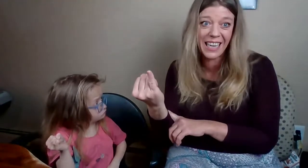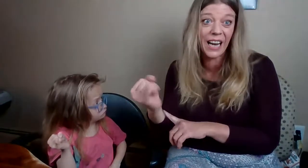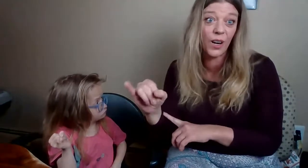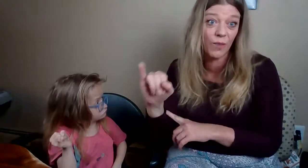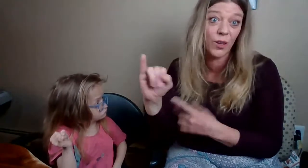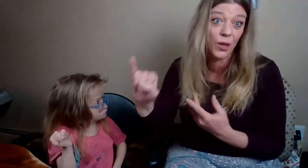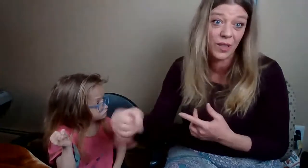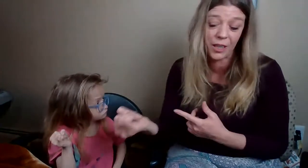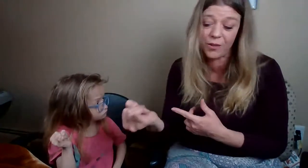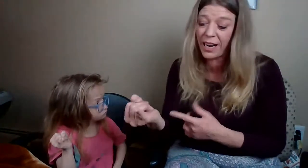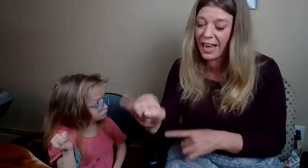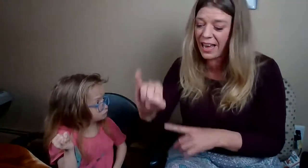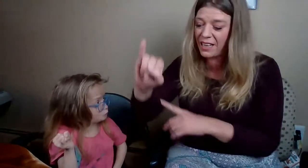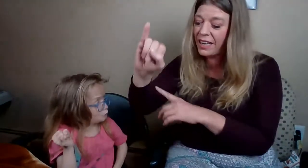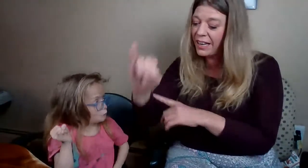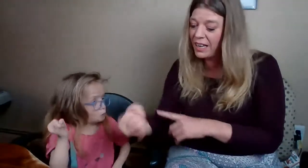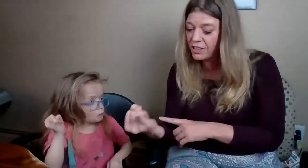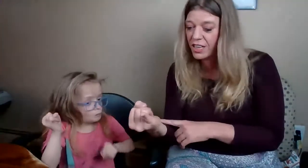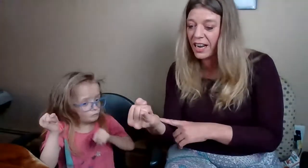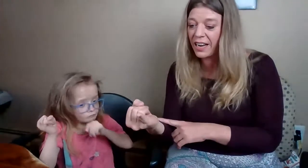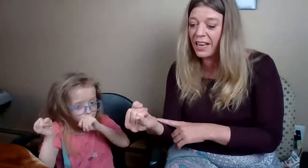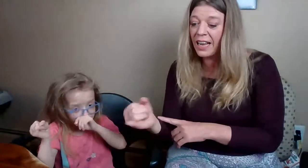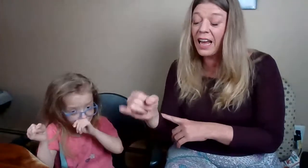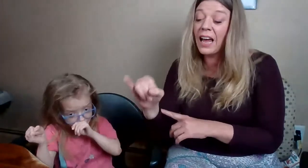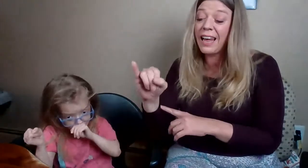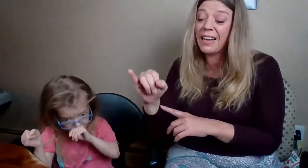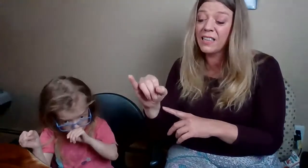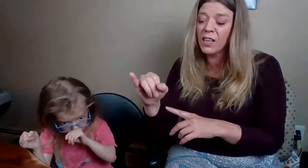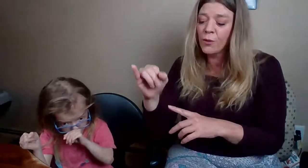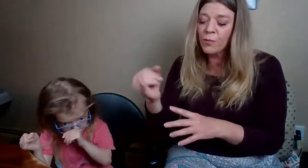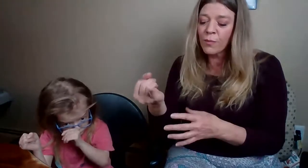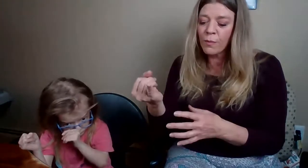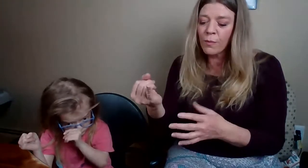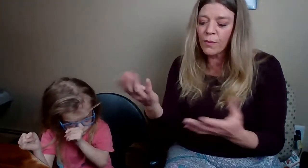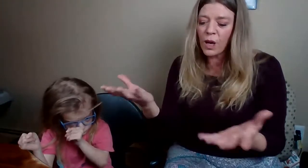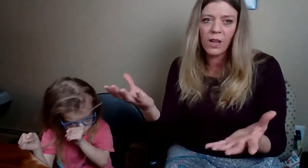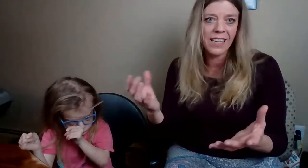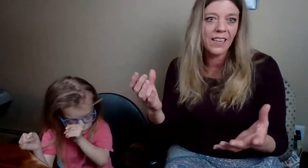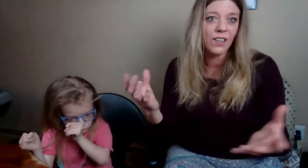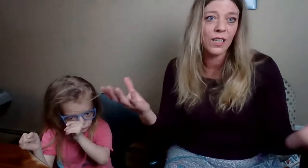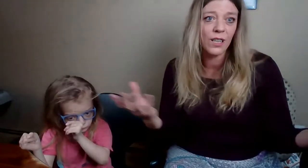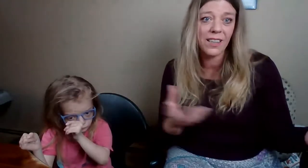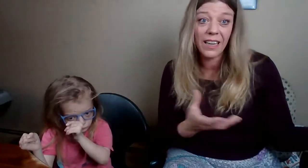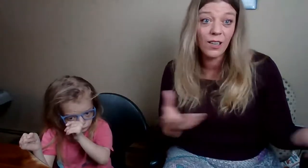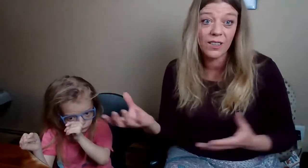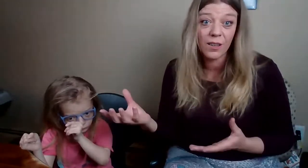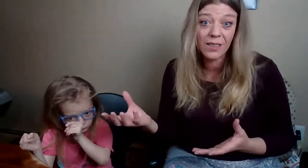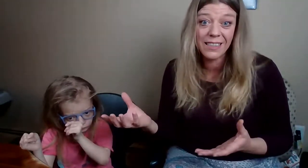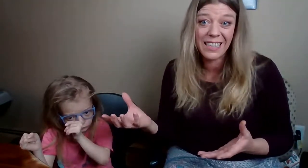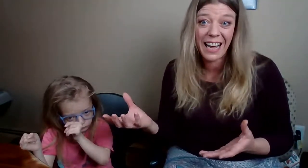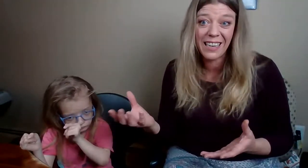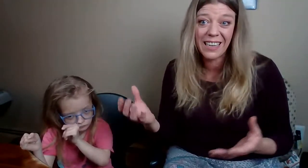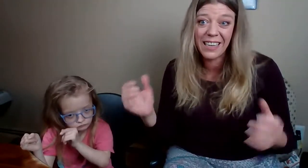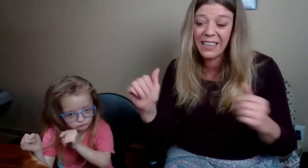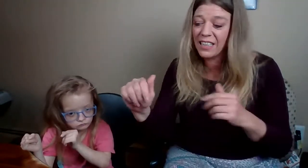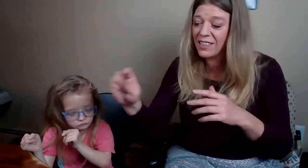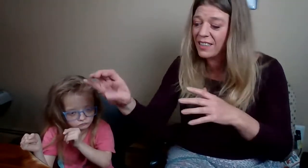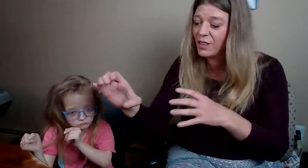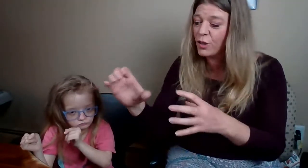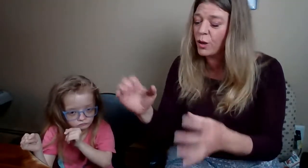air if you're using your right hand. J. And all the other letters are static and they just sit there. So I'm